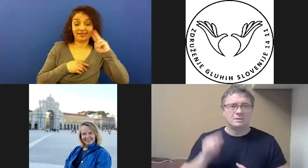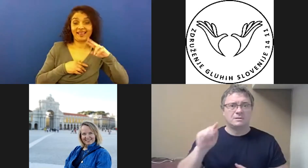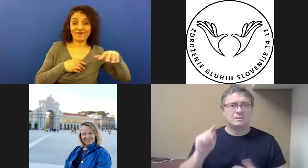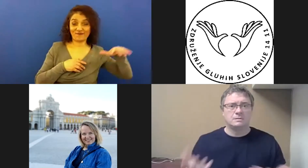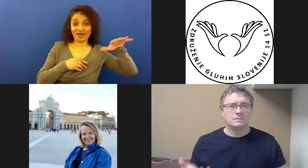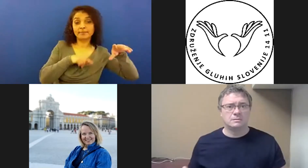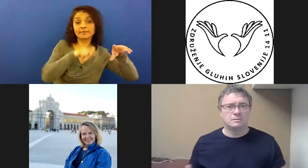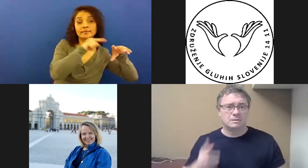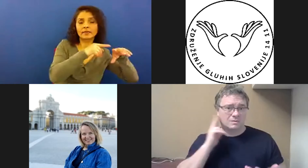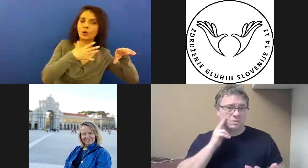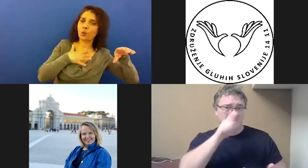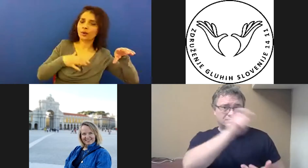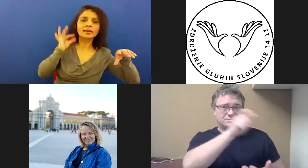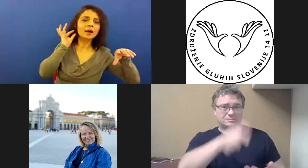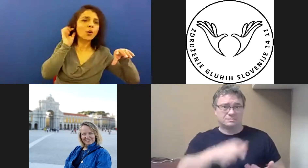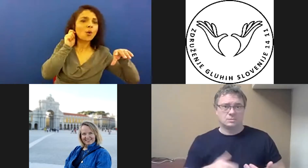Orthodox.